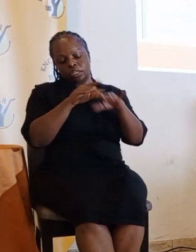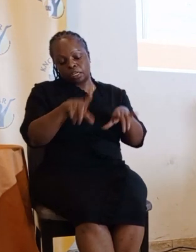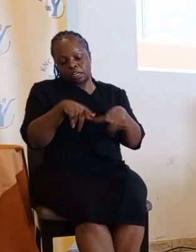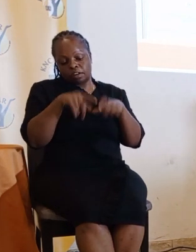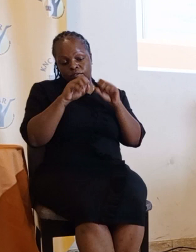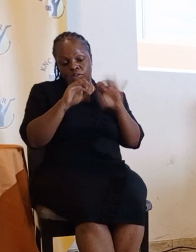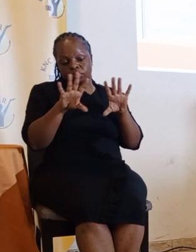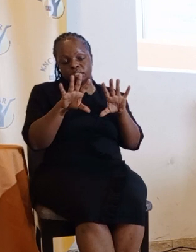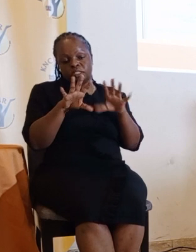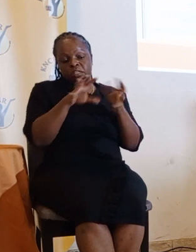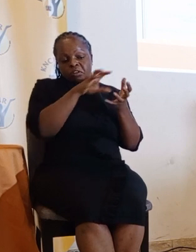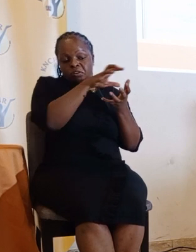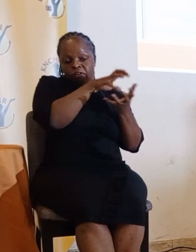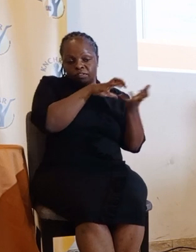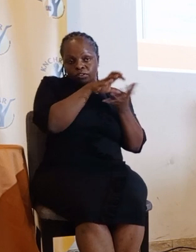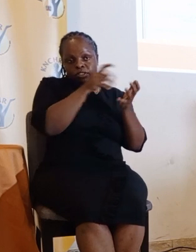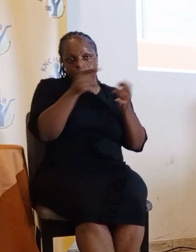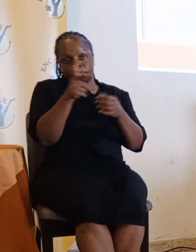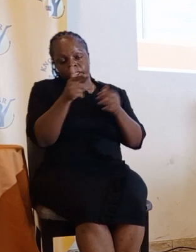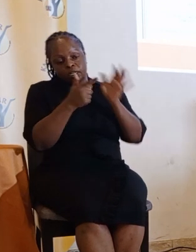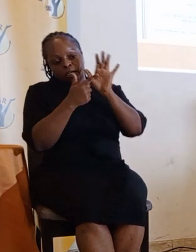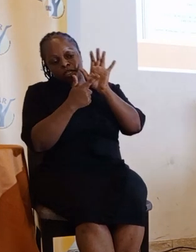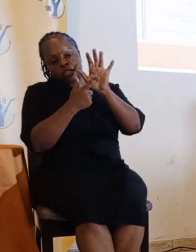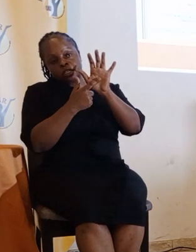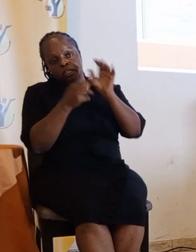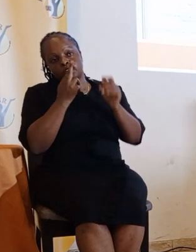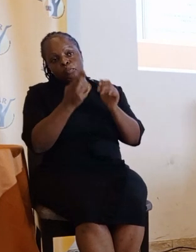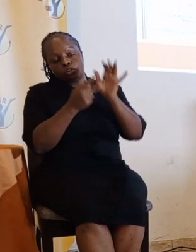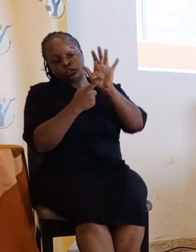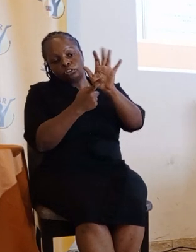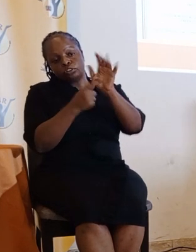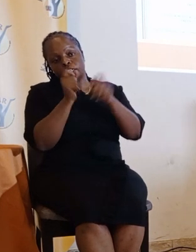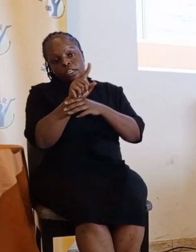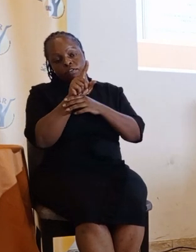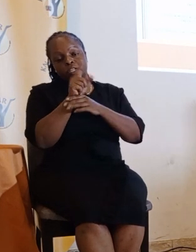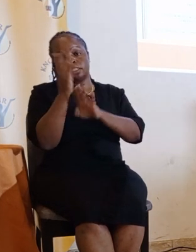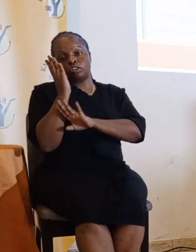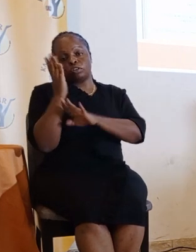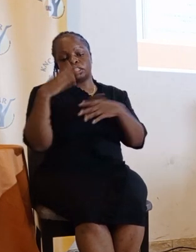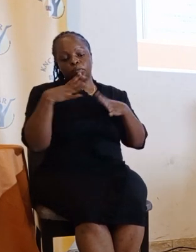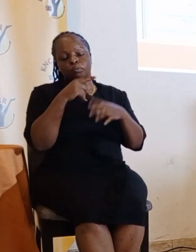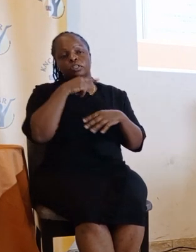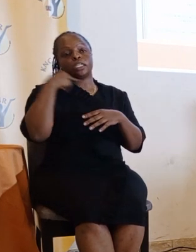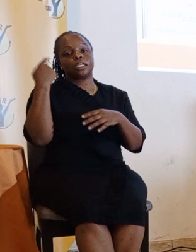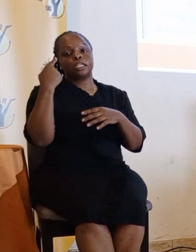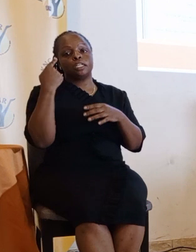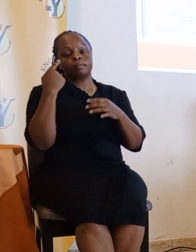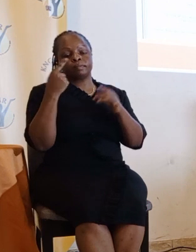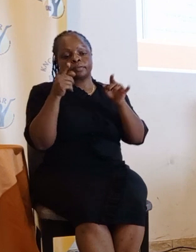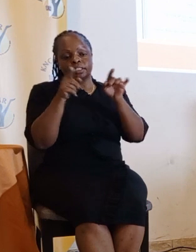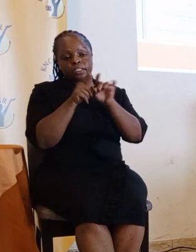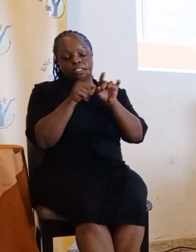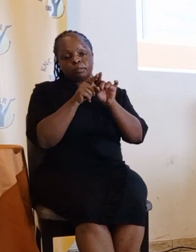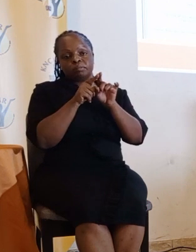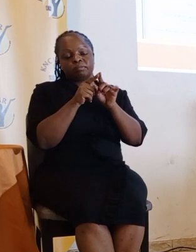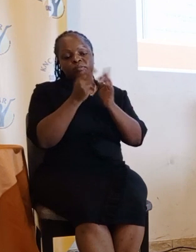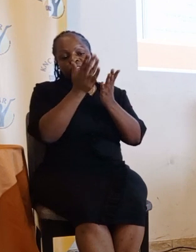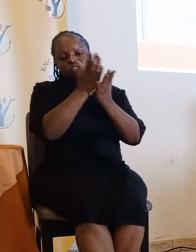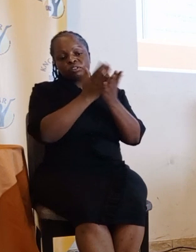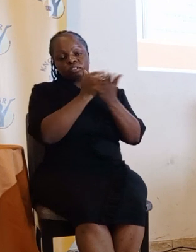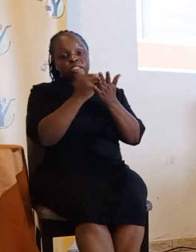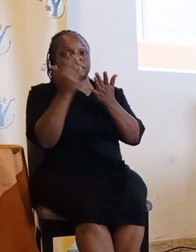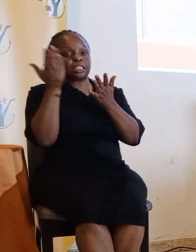scanty, media reports indicate that at least 11 security personnel were killed and scores injured.